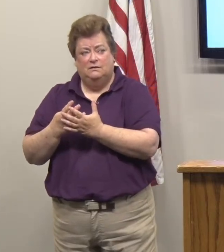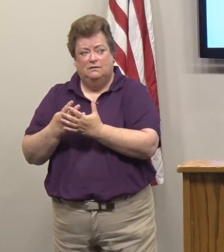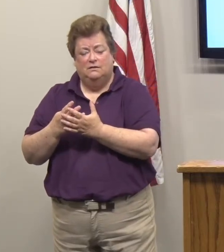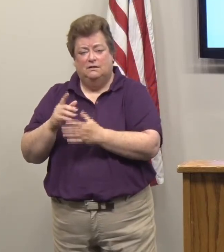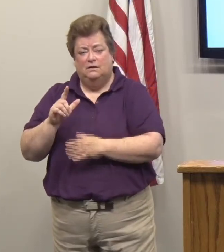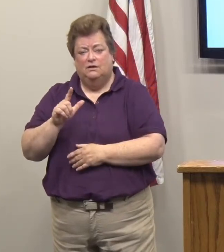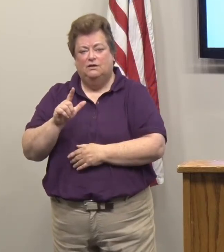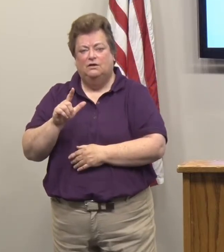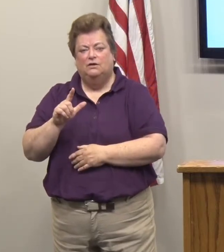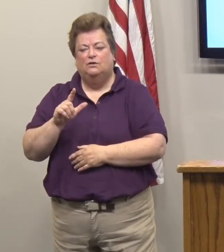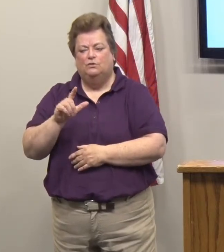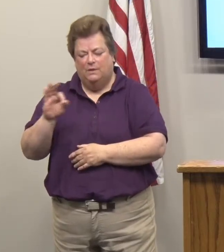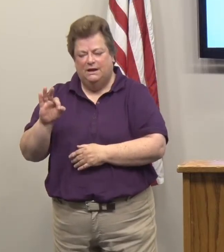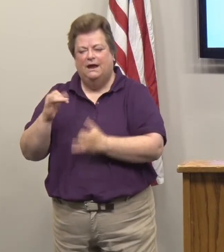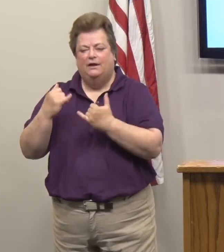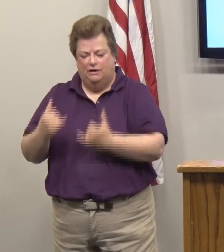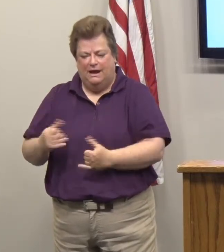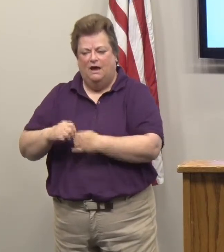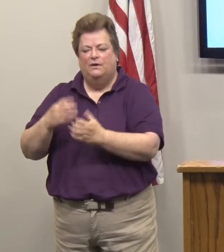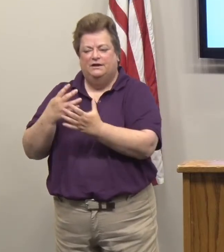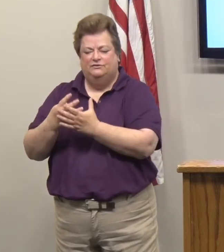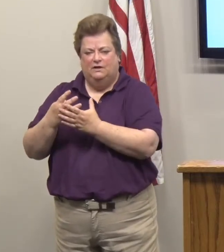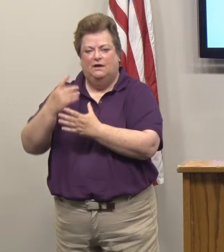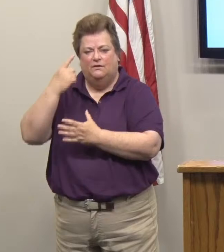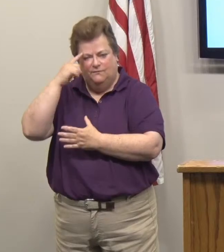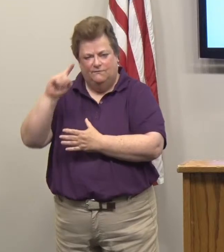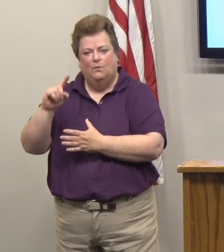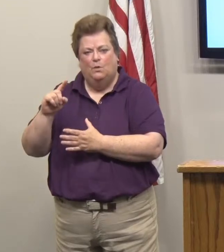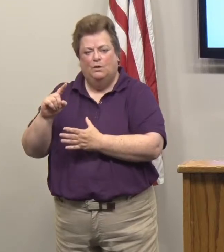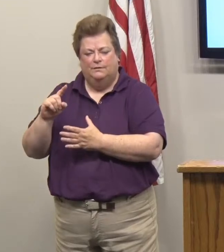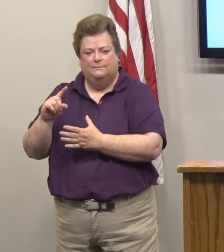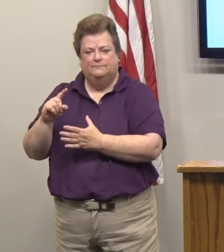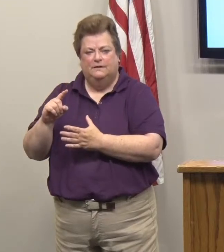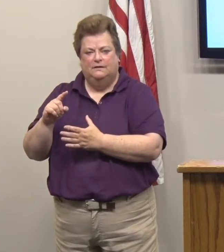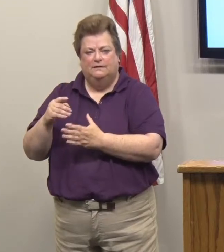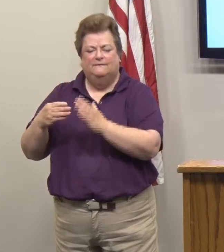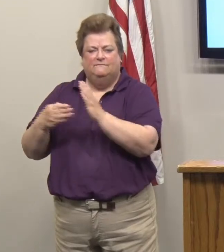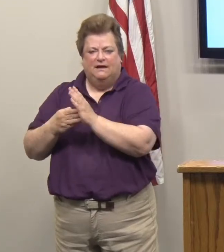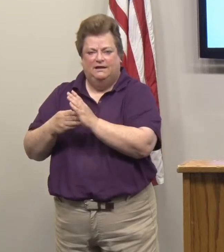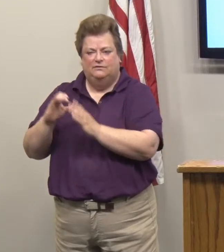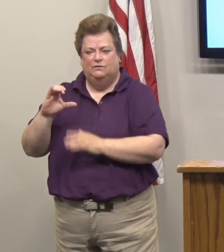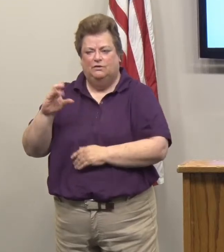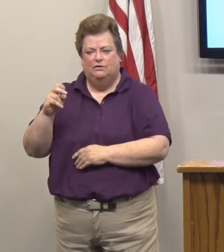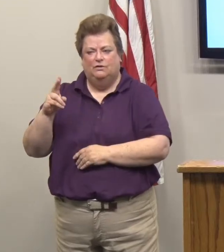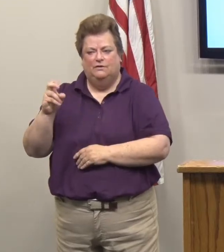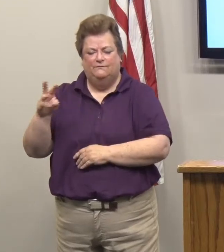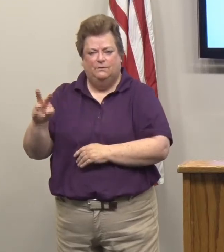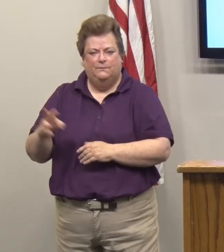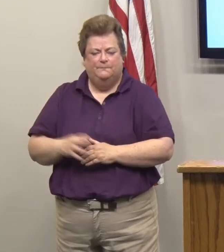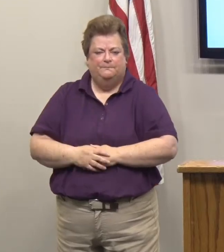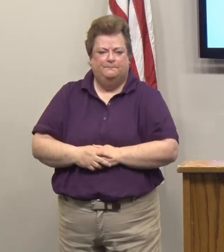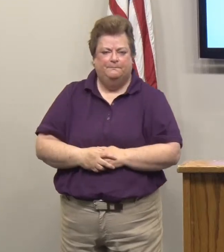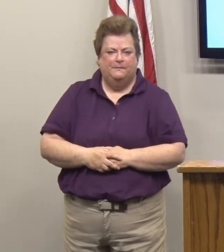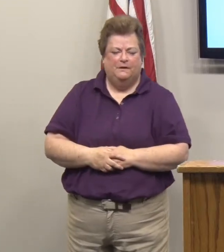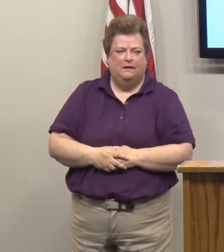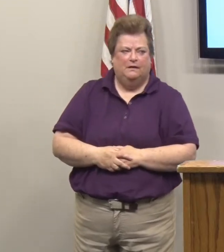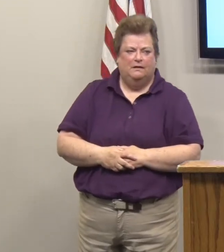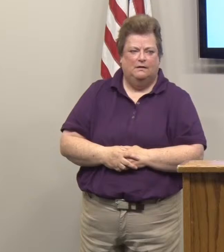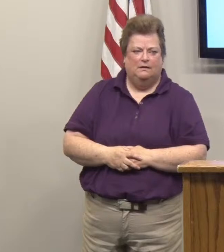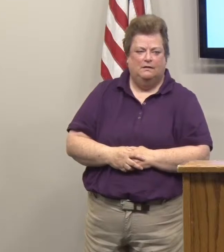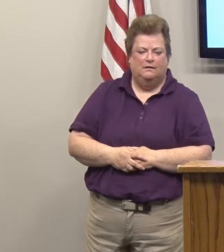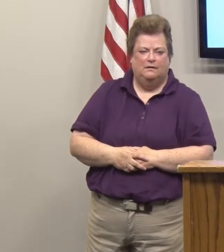O. Thank you. It says 29 people lodged in jail for